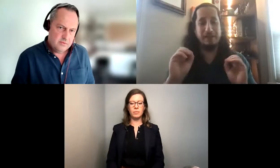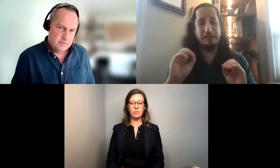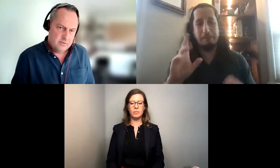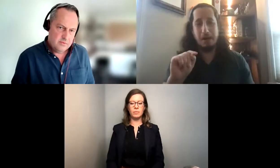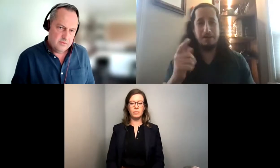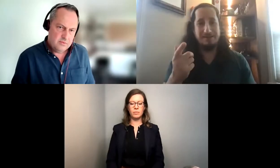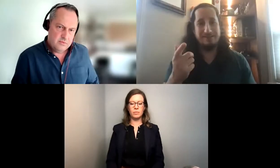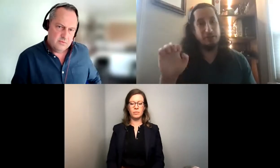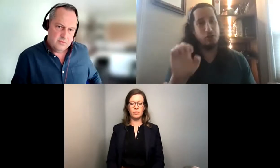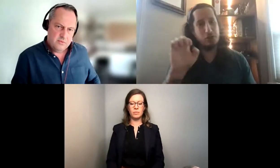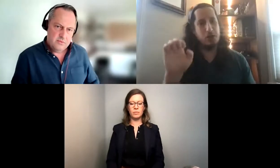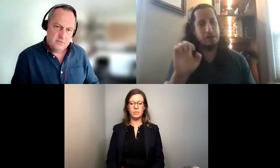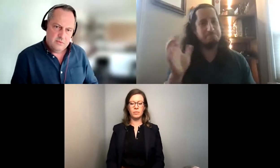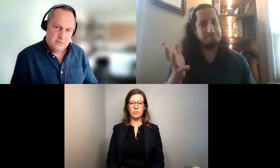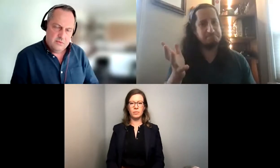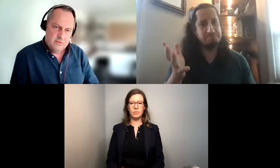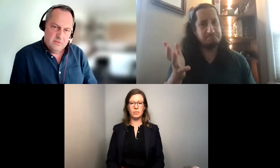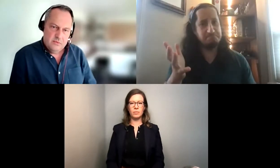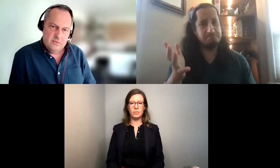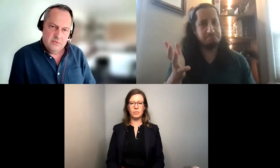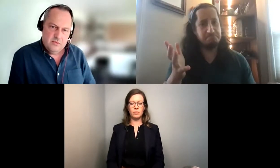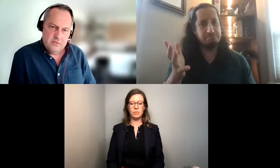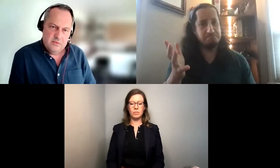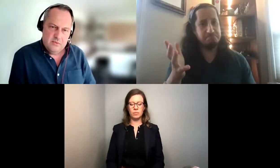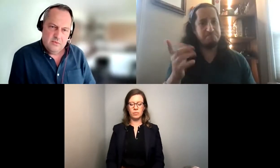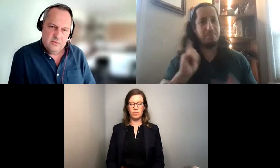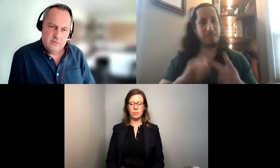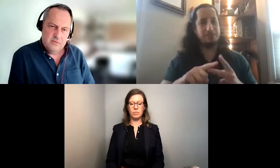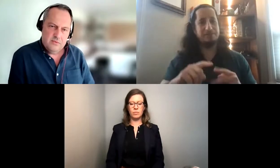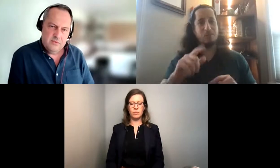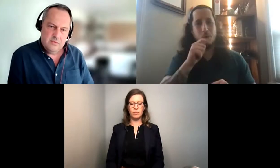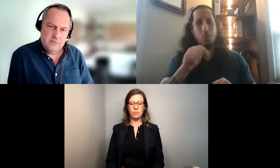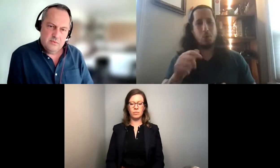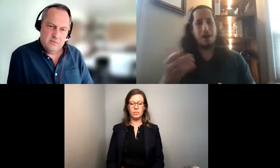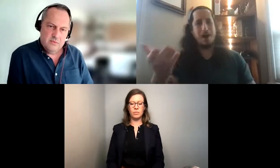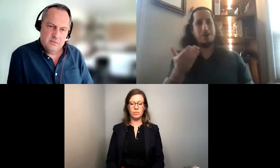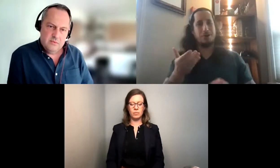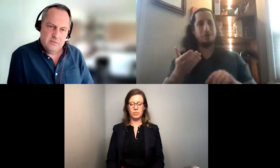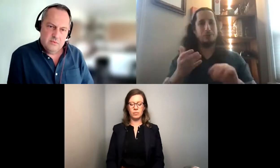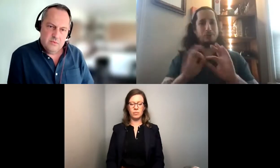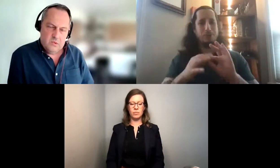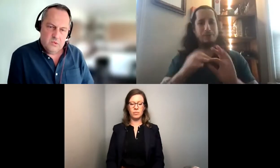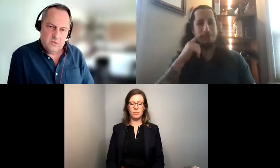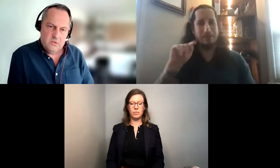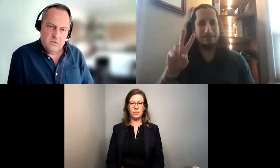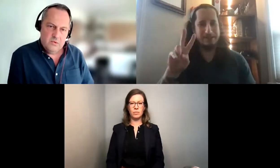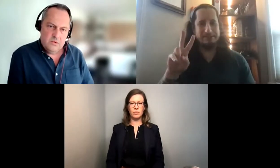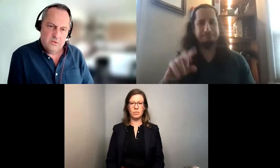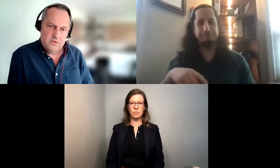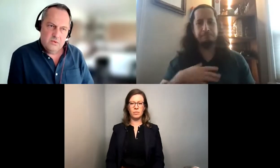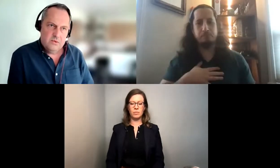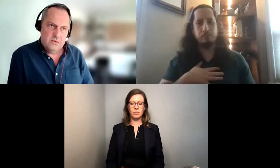I mean, I can't necessarily give you a percentage, but I would say in Europe, that would be the dominant